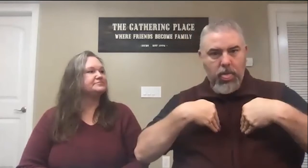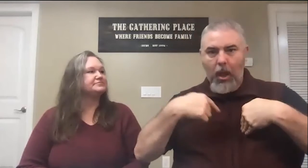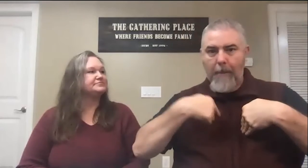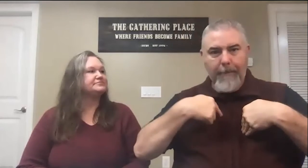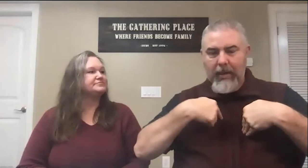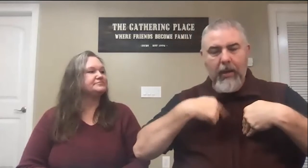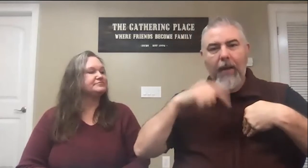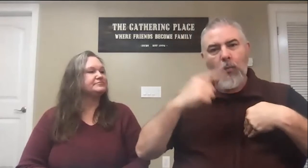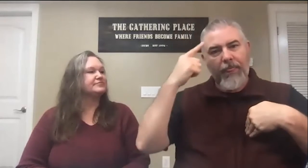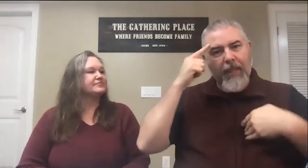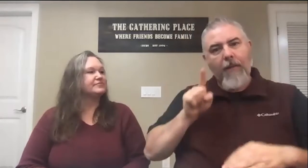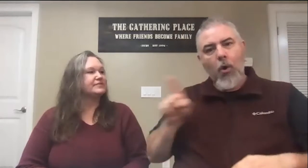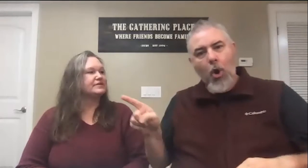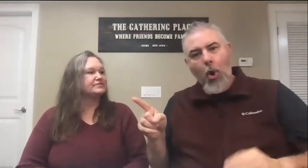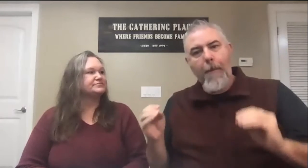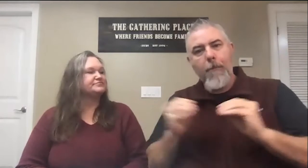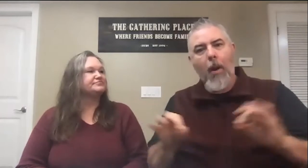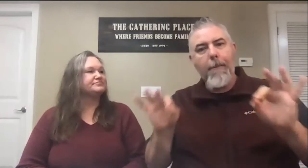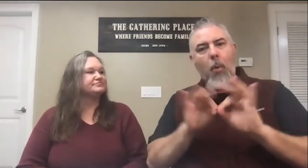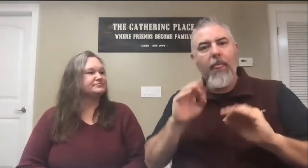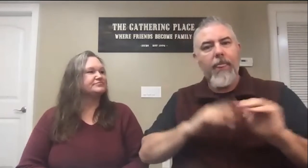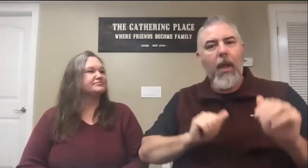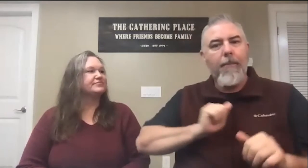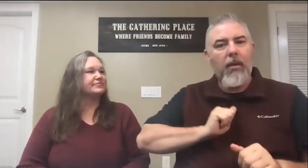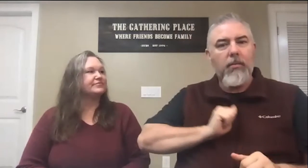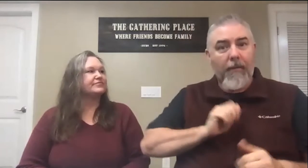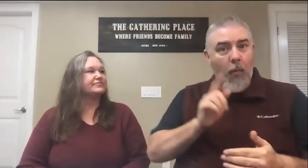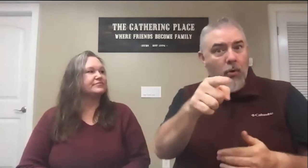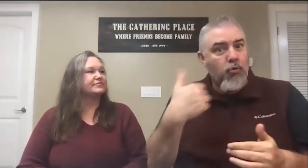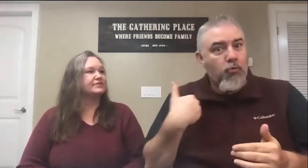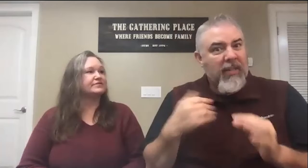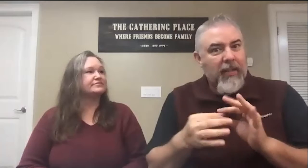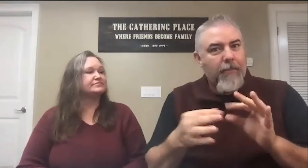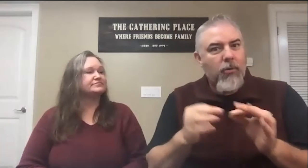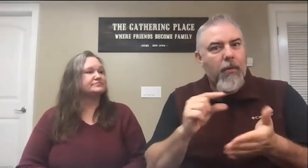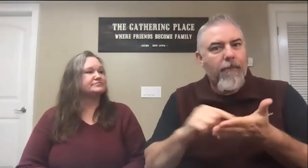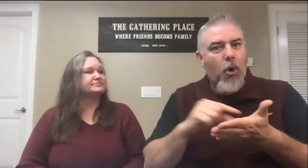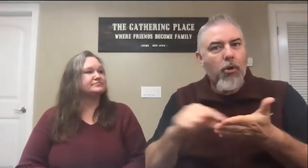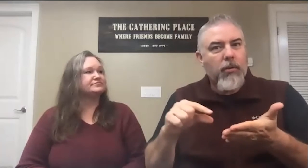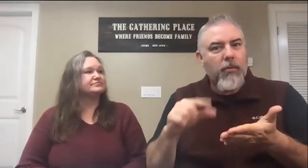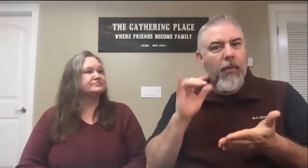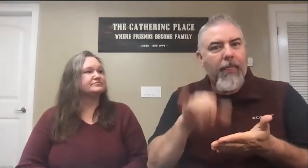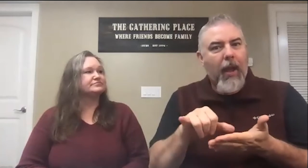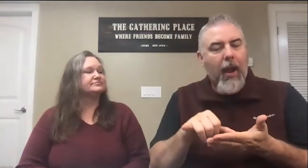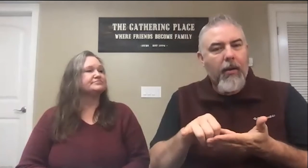I can't focus on me. I have to think of her more than myself. When you just mentioned that verse,